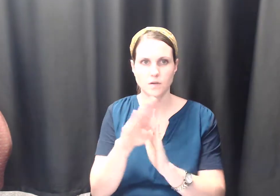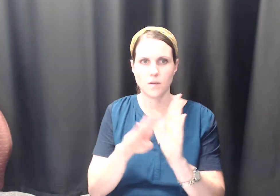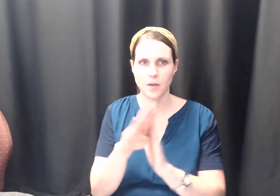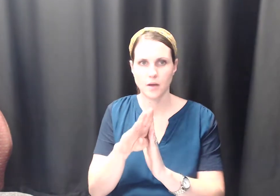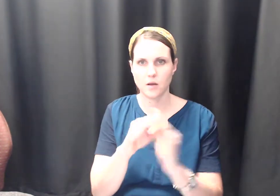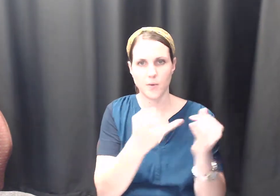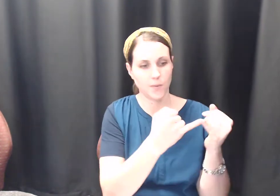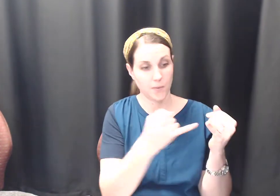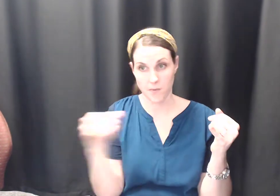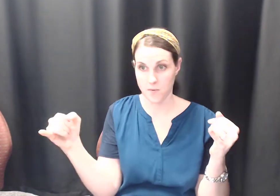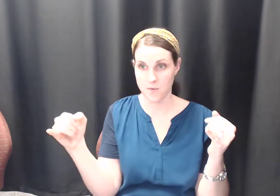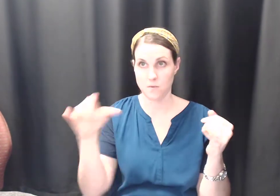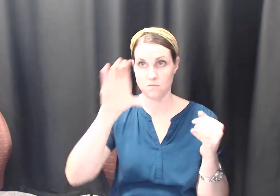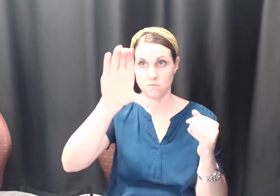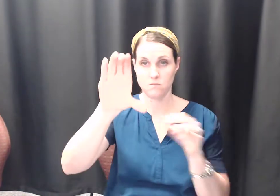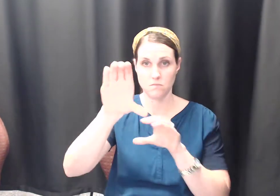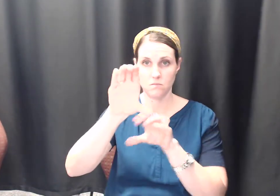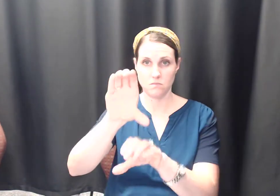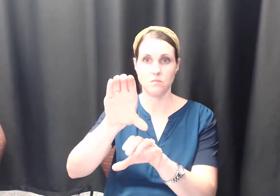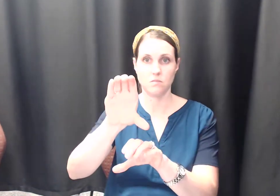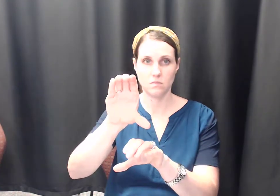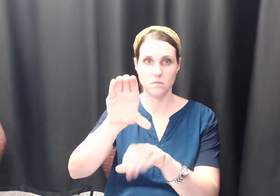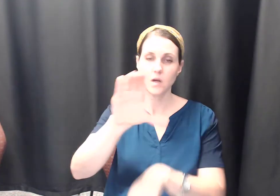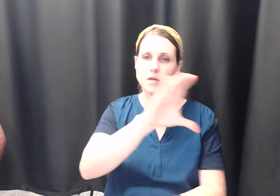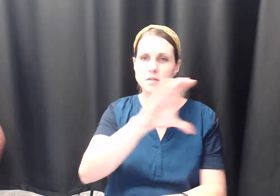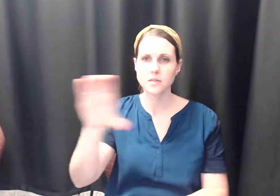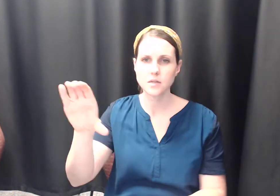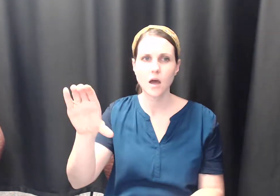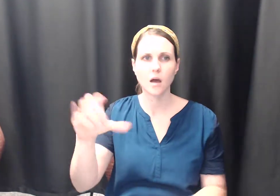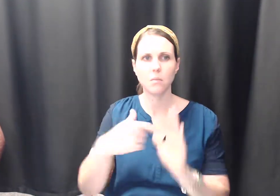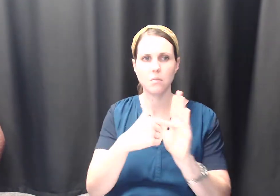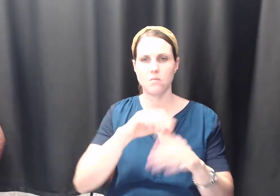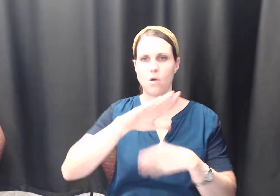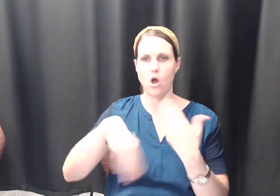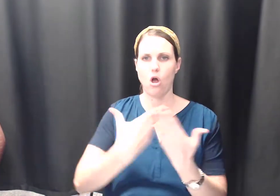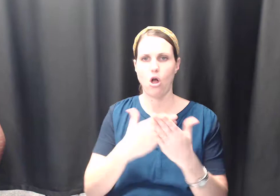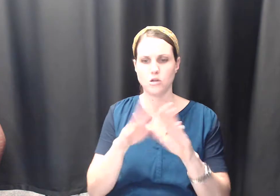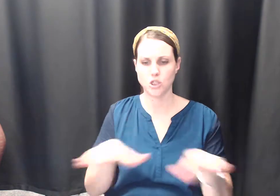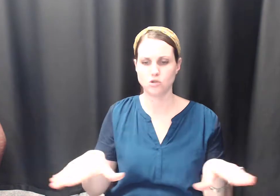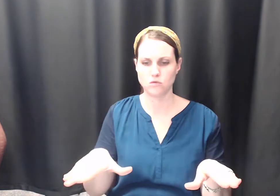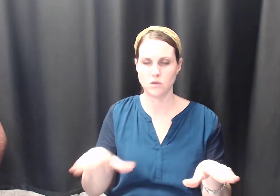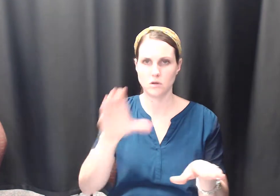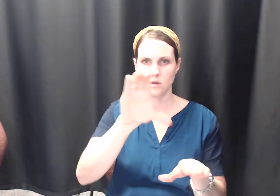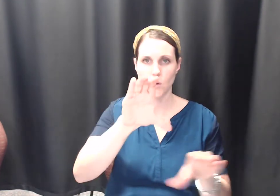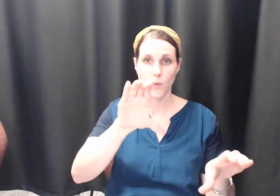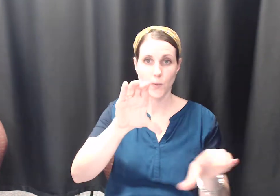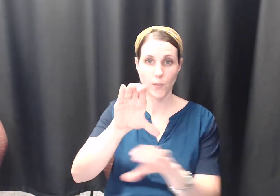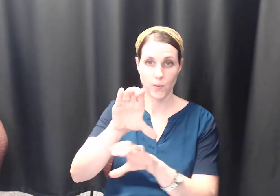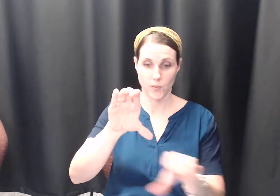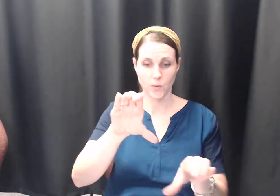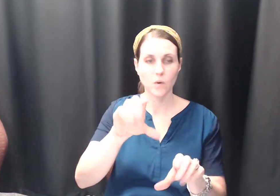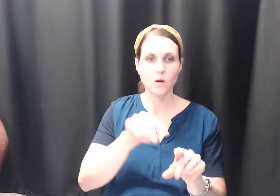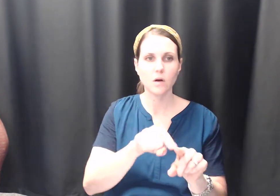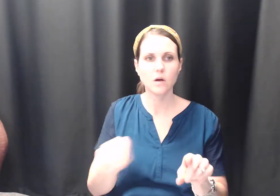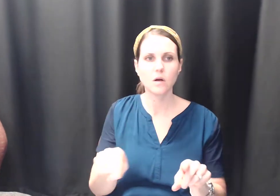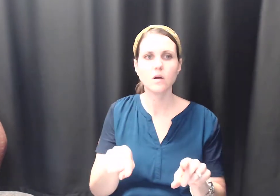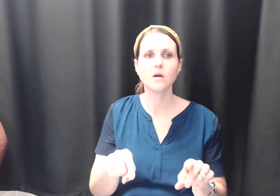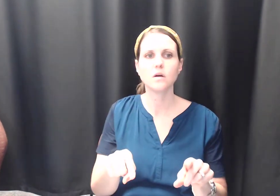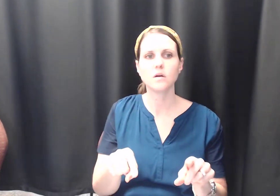of the page. The top row represents all children. The bottom row, those whose health or development is